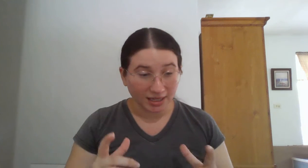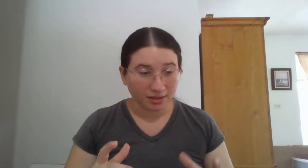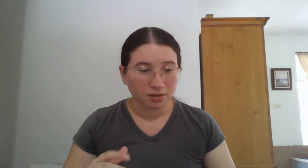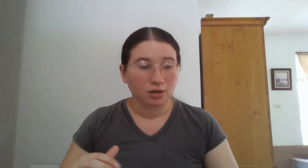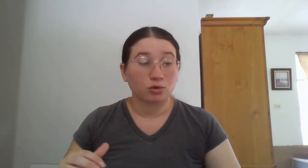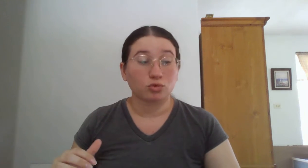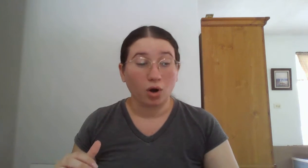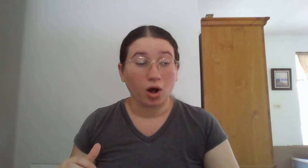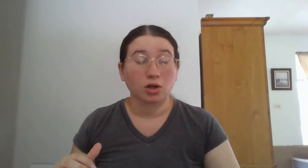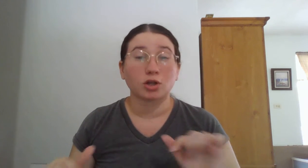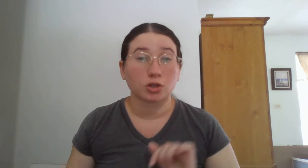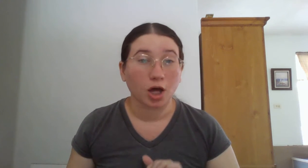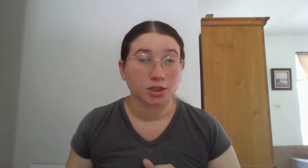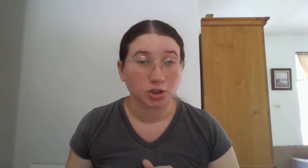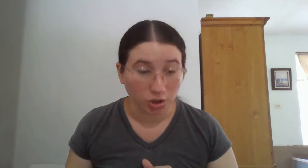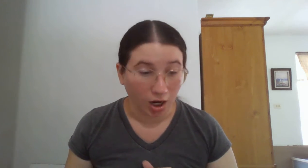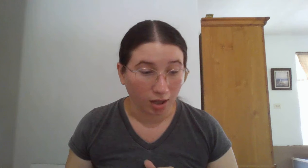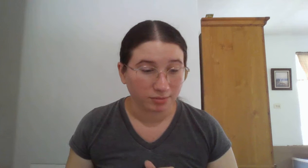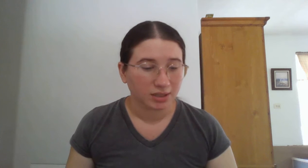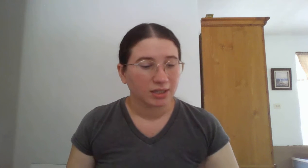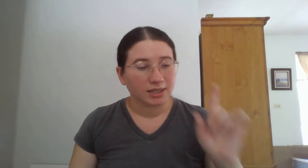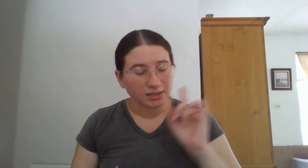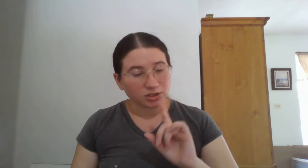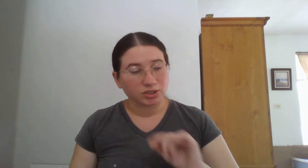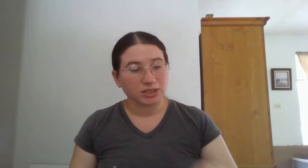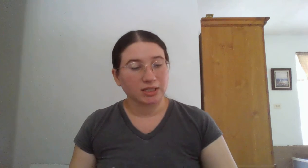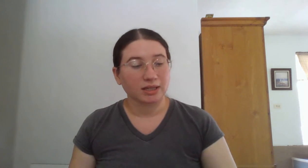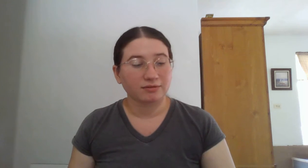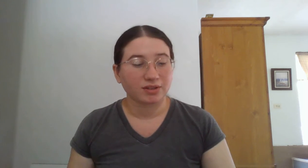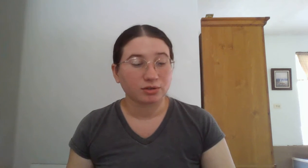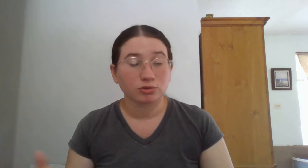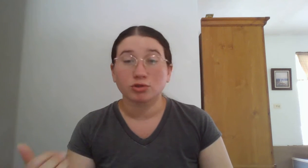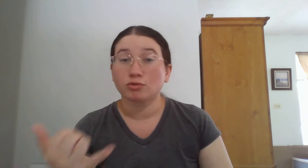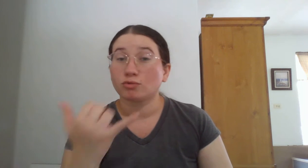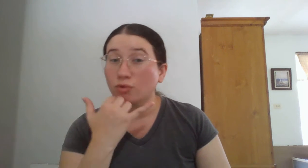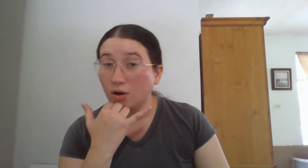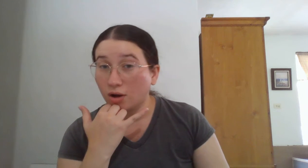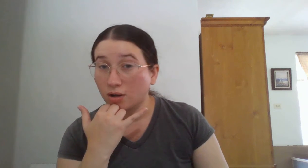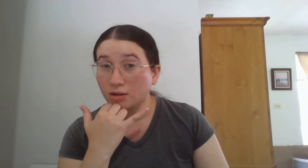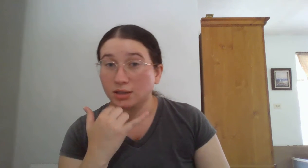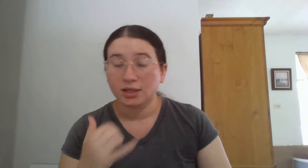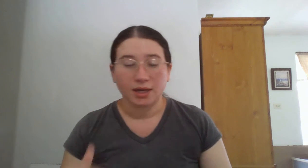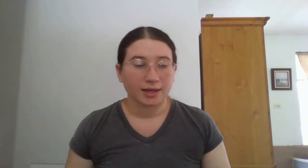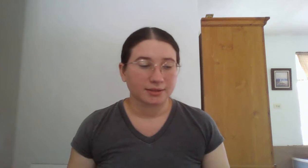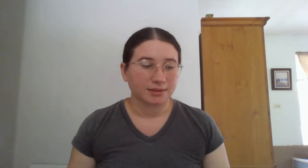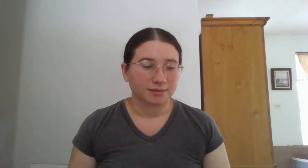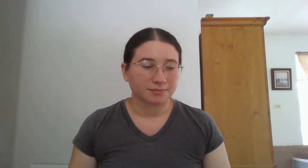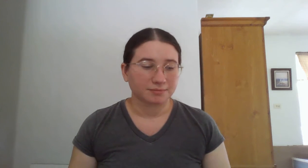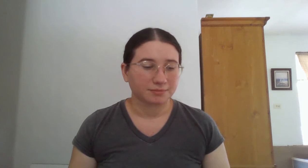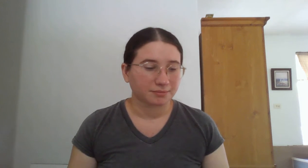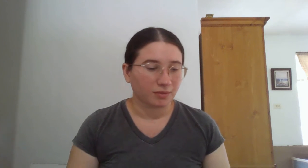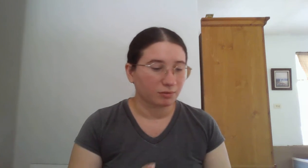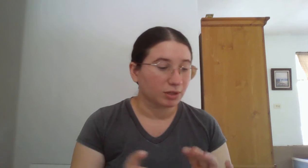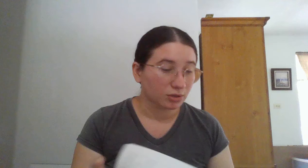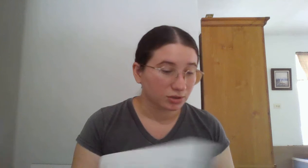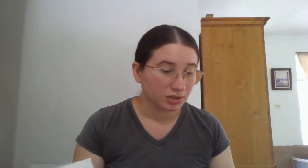Sick, wrong, lost job. And interestingly enough, they're using wrong as, we learned